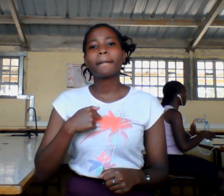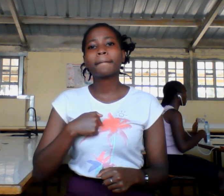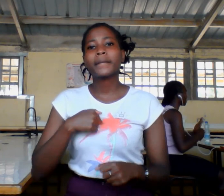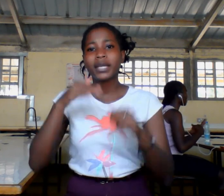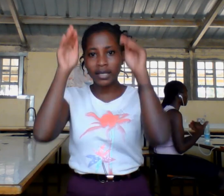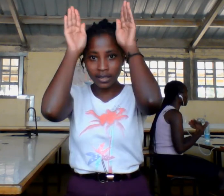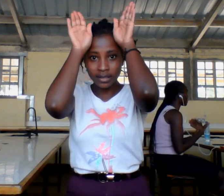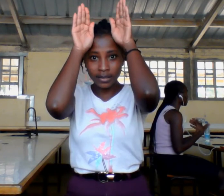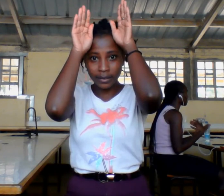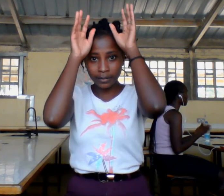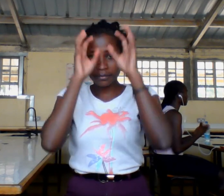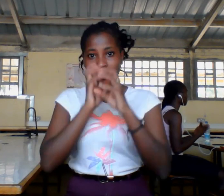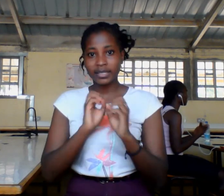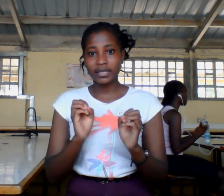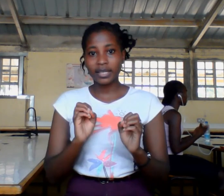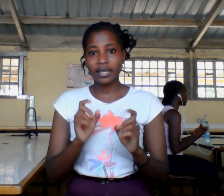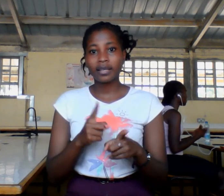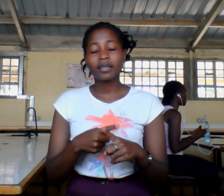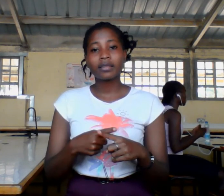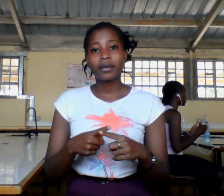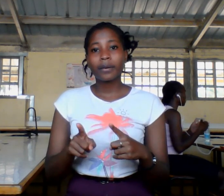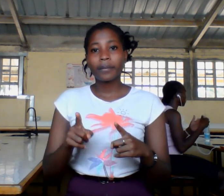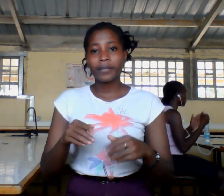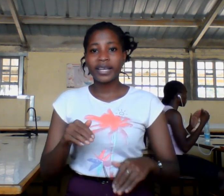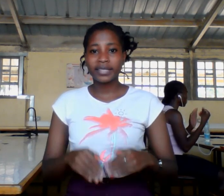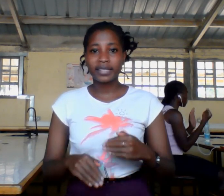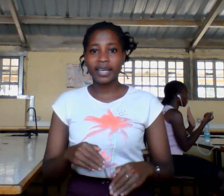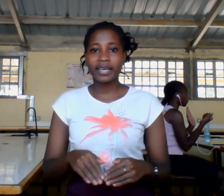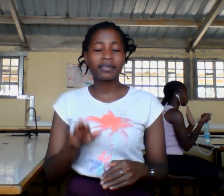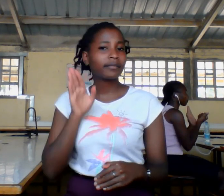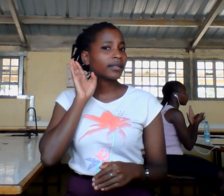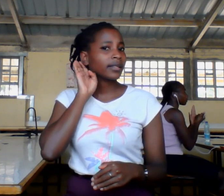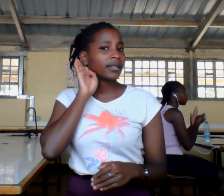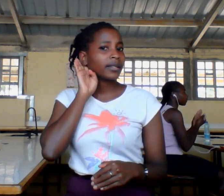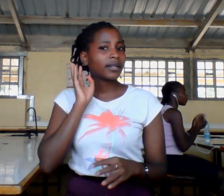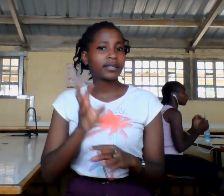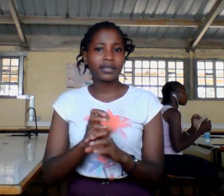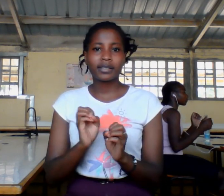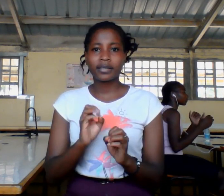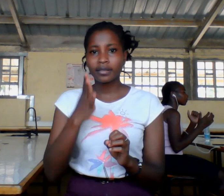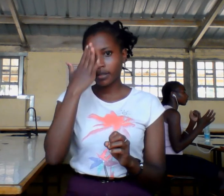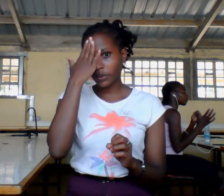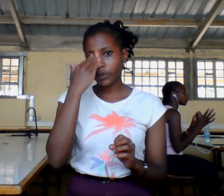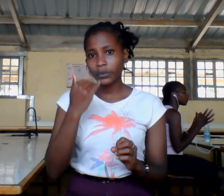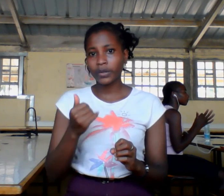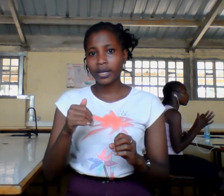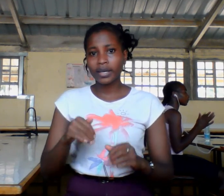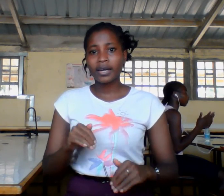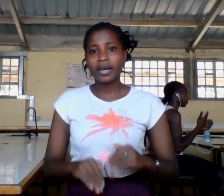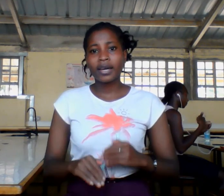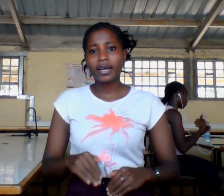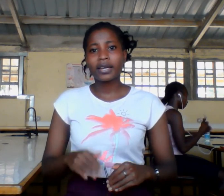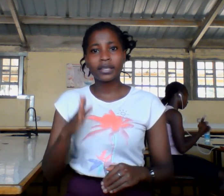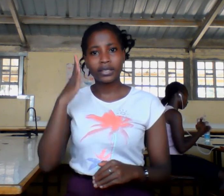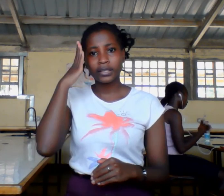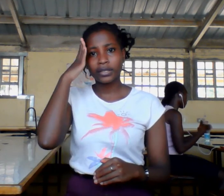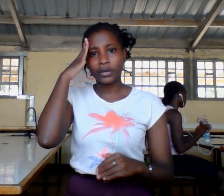on going. Hyena knew how much leather the rabbit was. The fox cried out, but Hyena still didn't